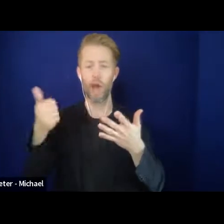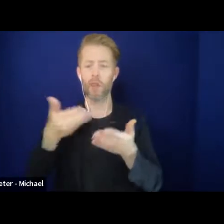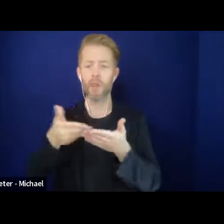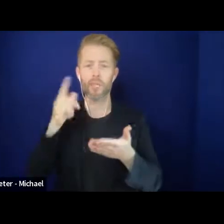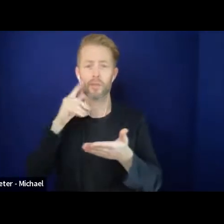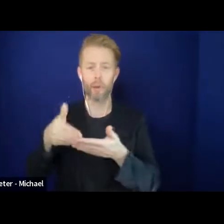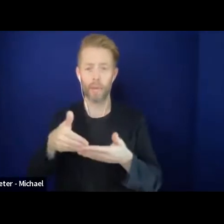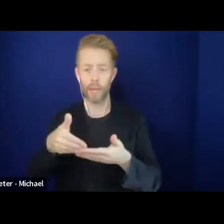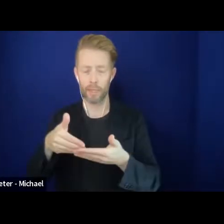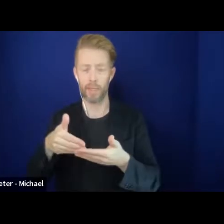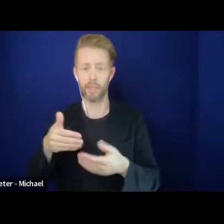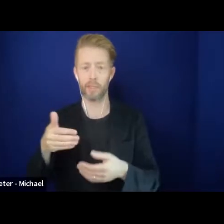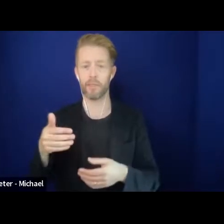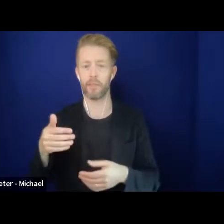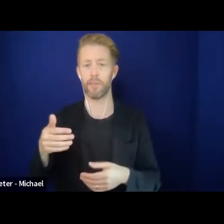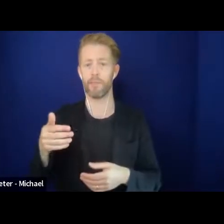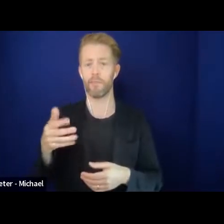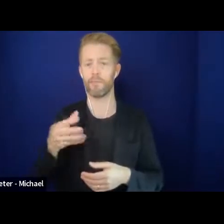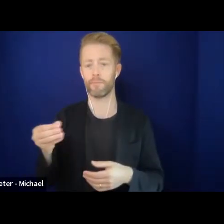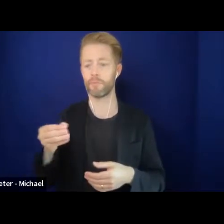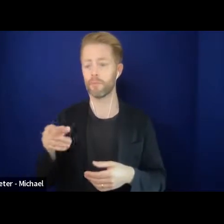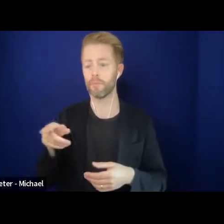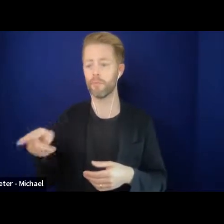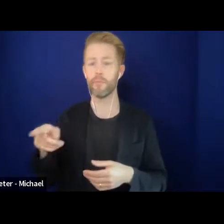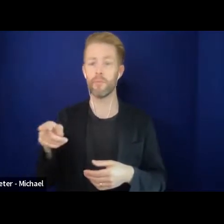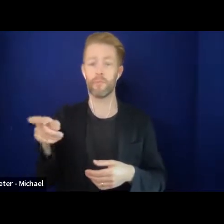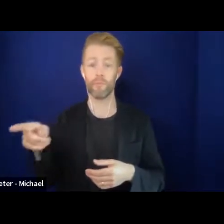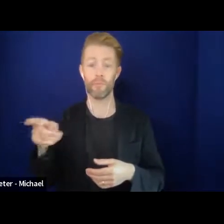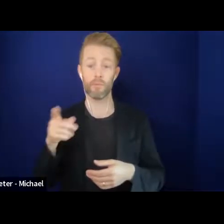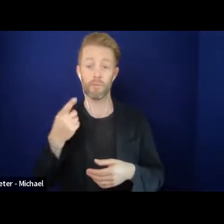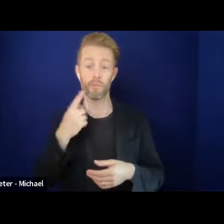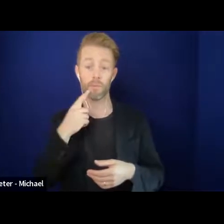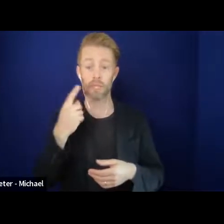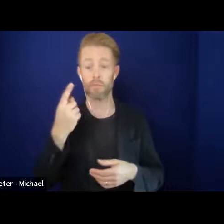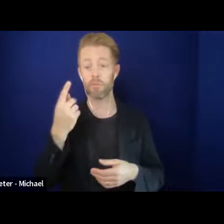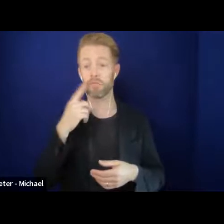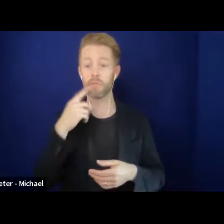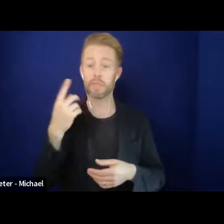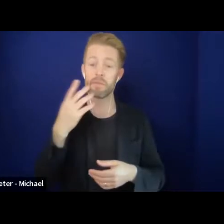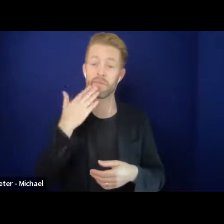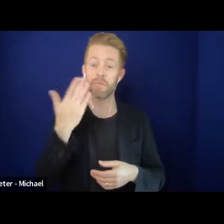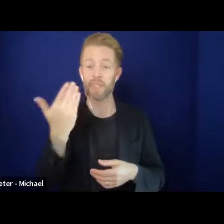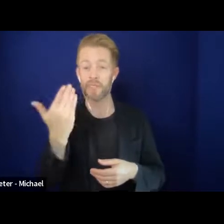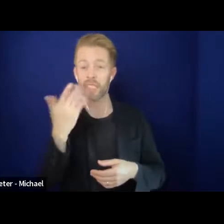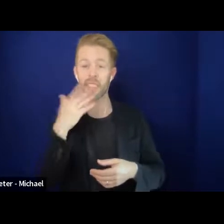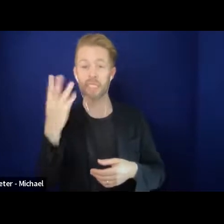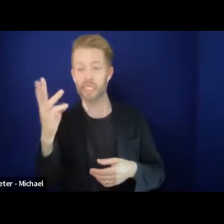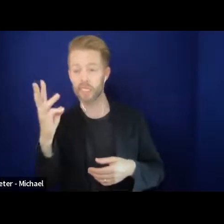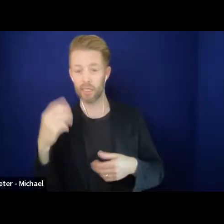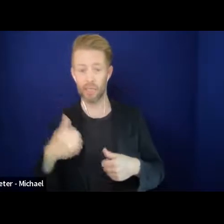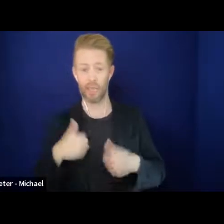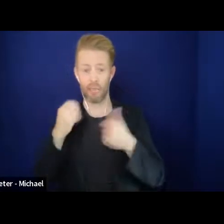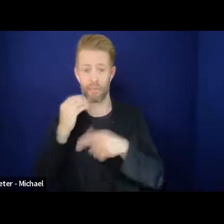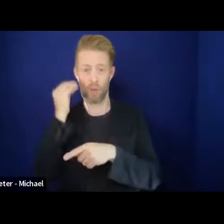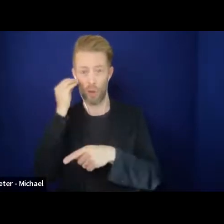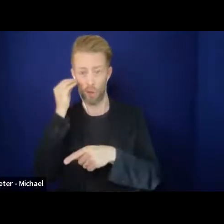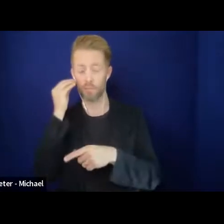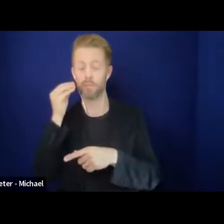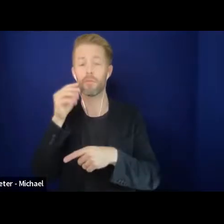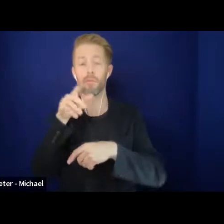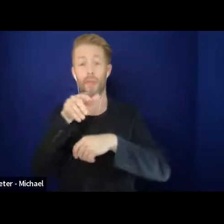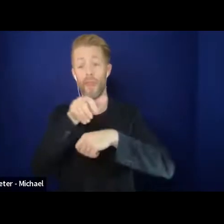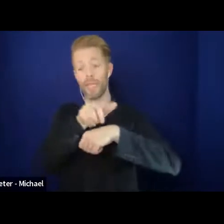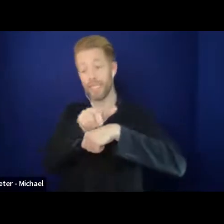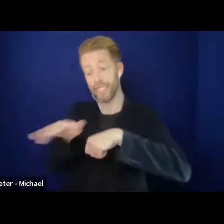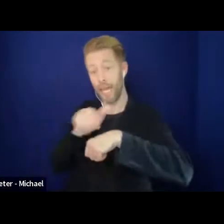newborn. She was in her late teens. She lived at home. And they sent this to her because of